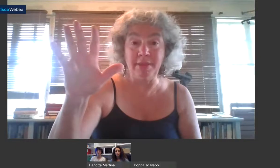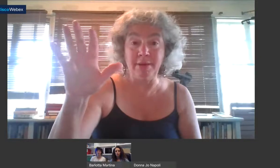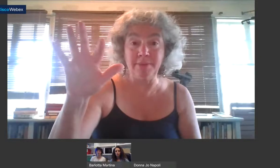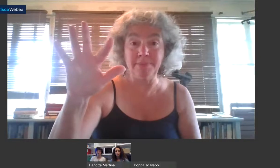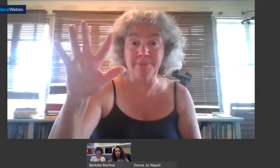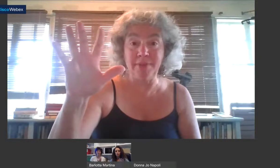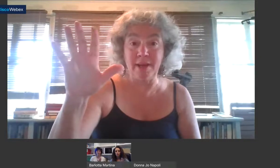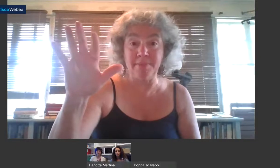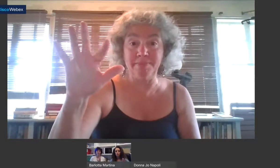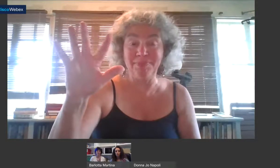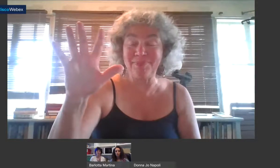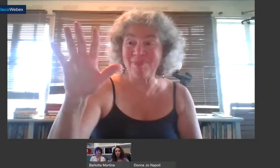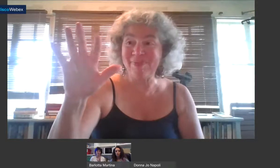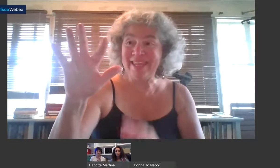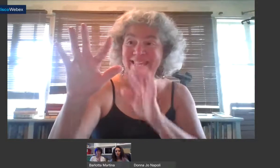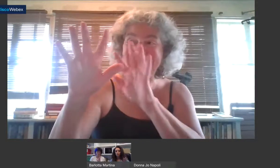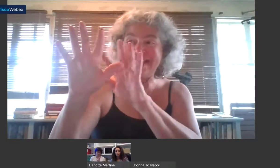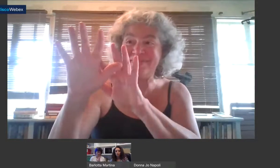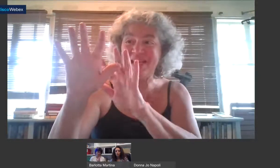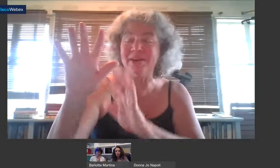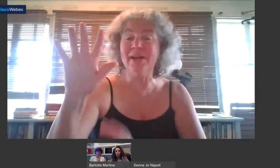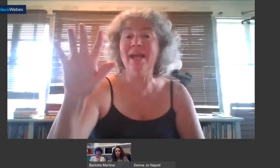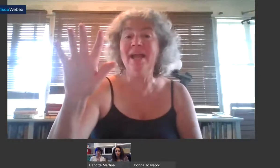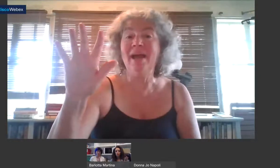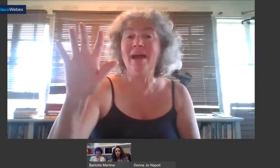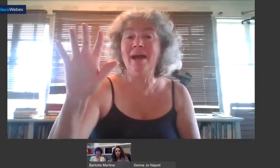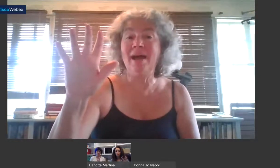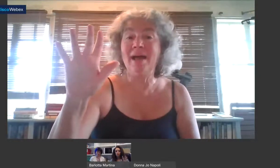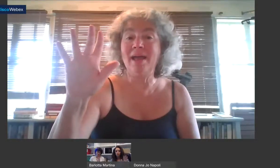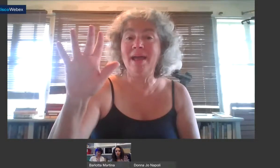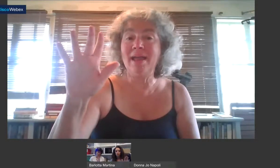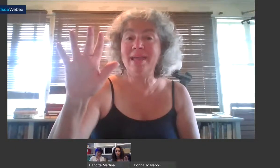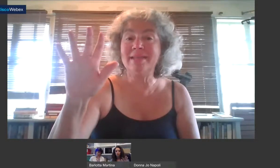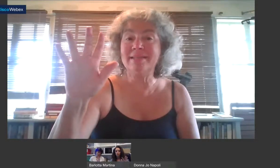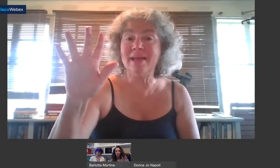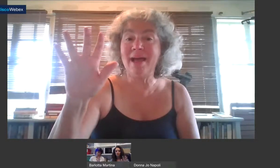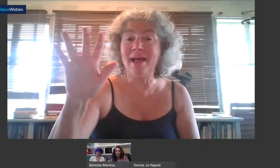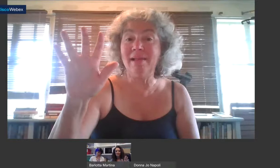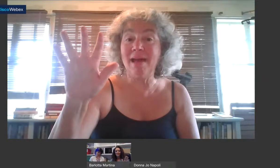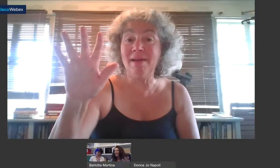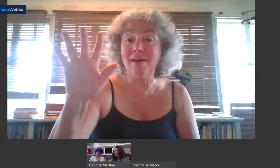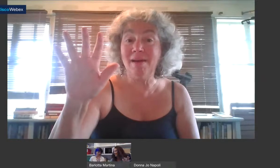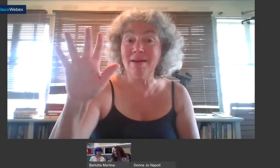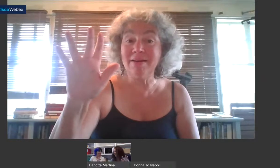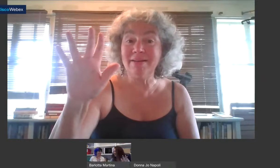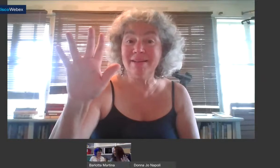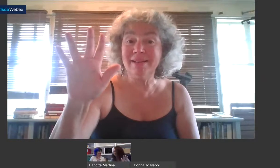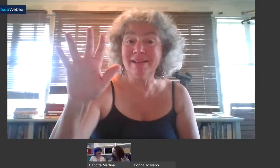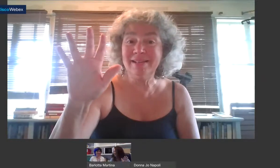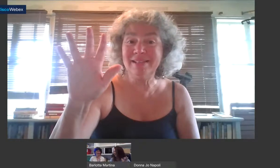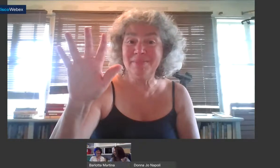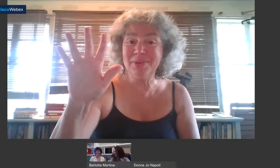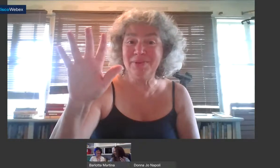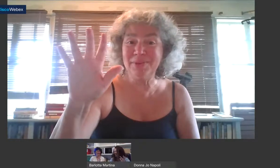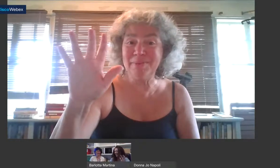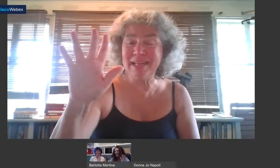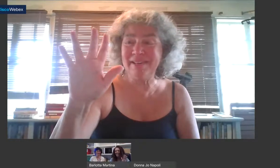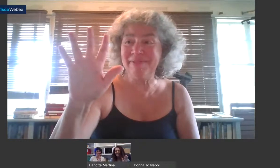their index finger. It's a lot harder to move your middle